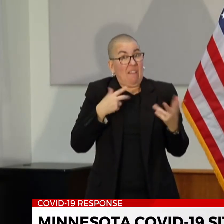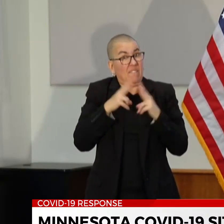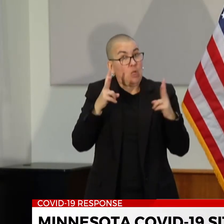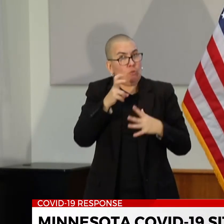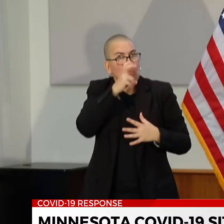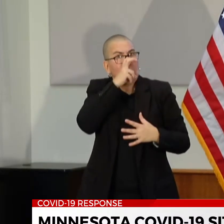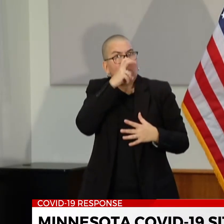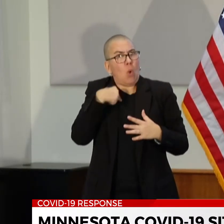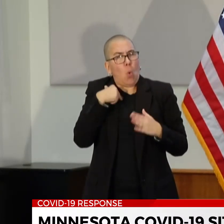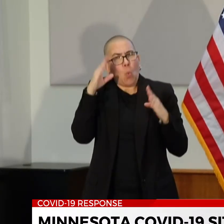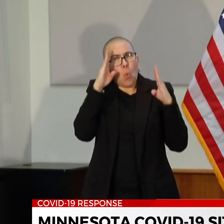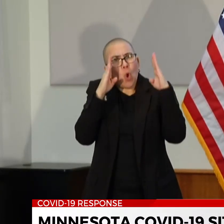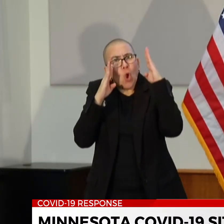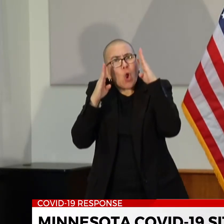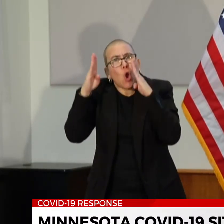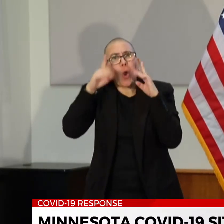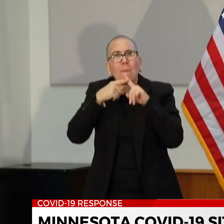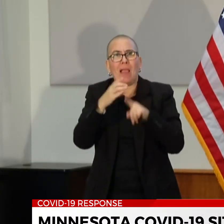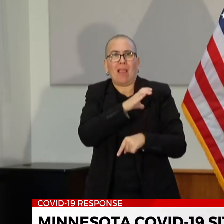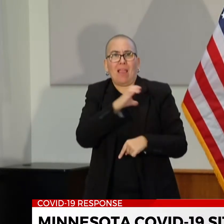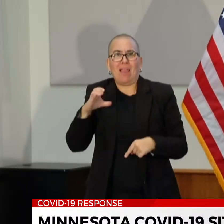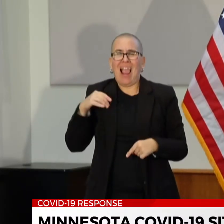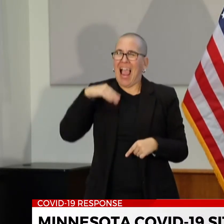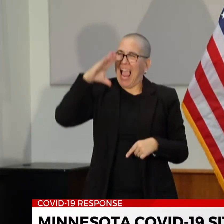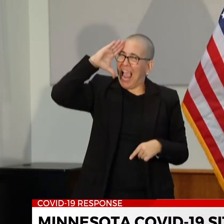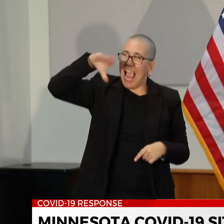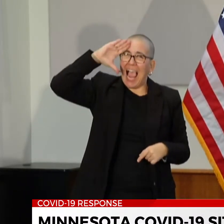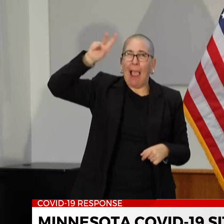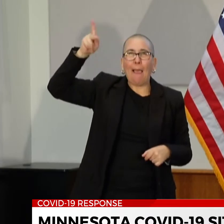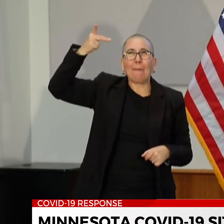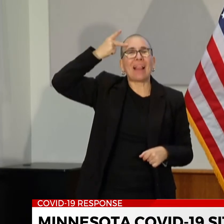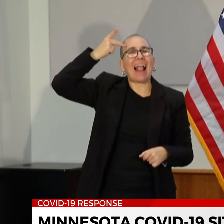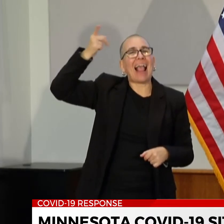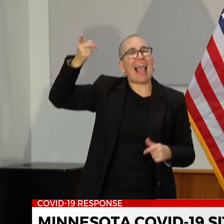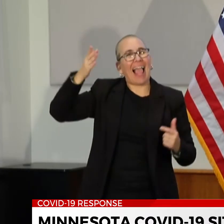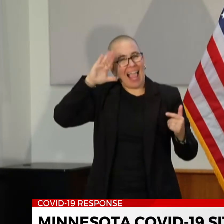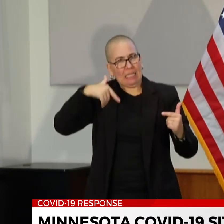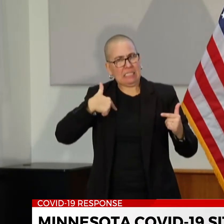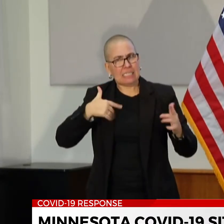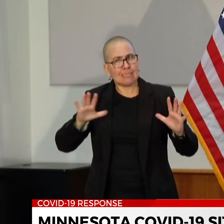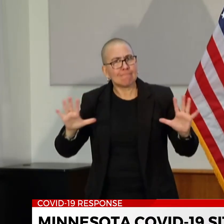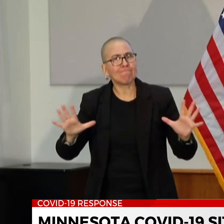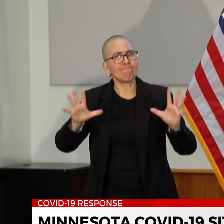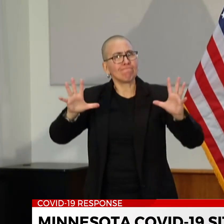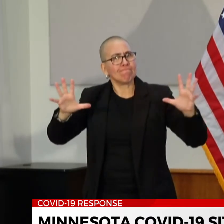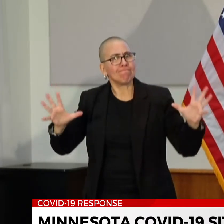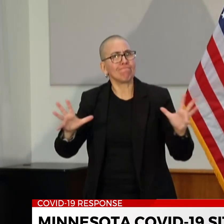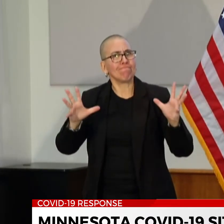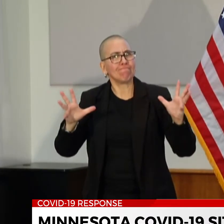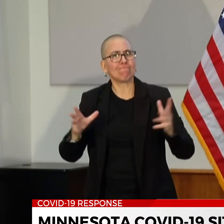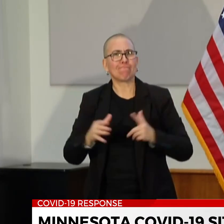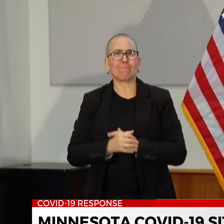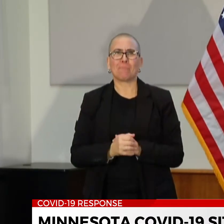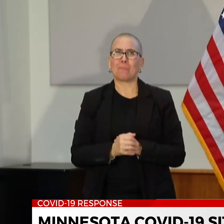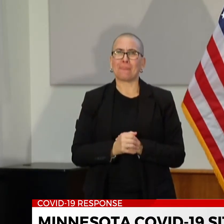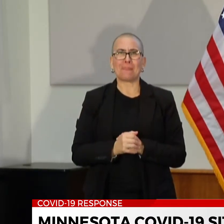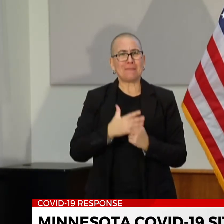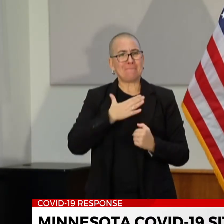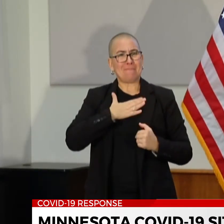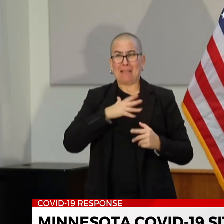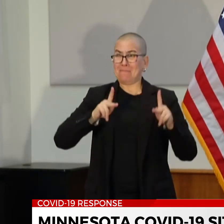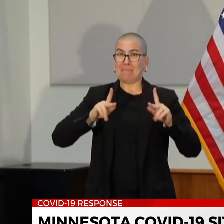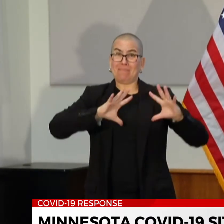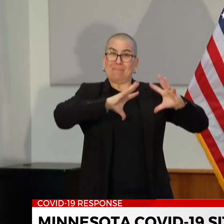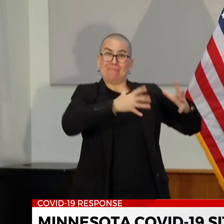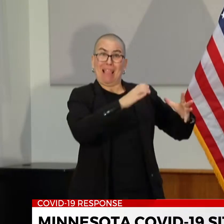lose faith in that. Some of you know this. I pushed the Stock Act, made me very unpopular in Congress, very unpopular. And my colleagues would always say, oh, it's easy for